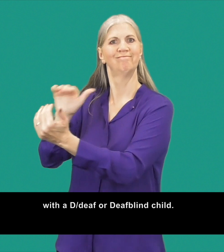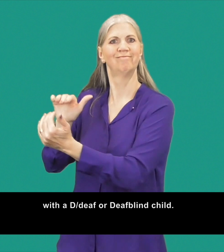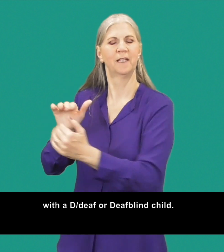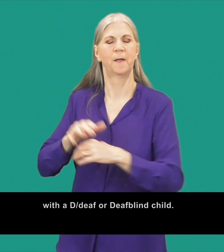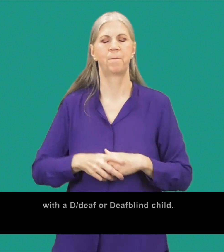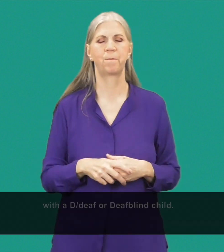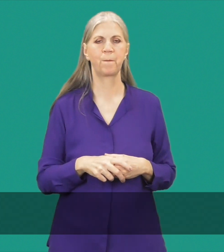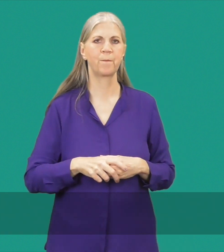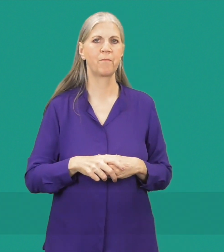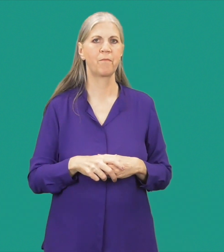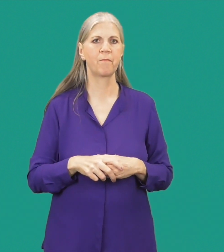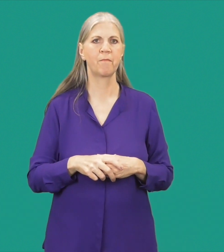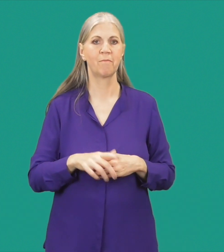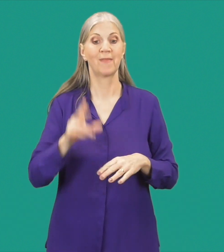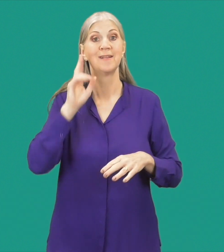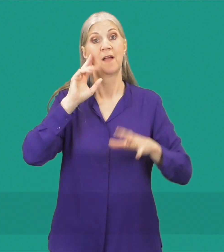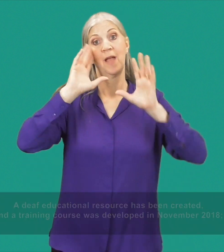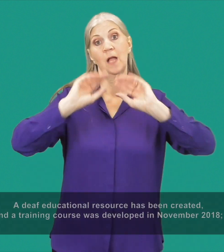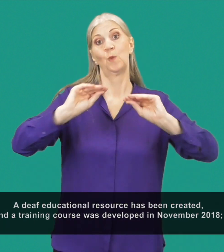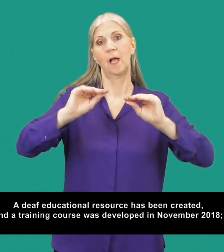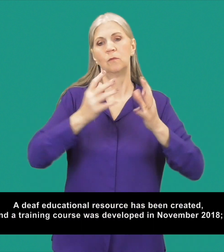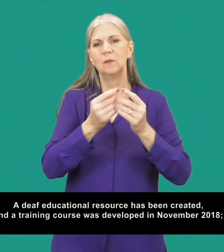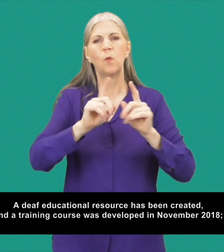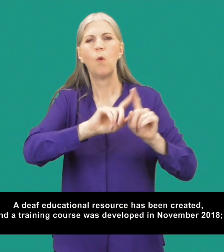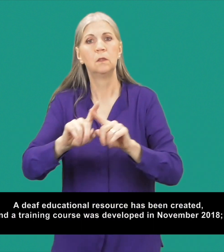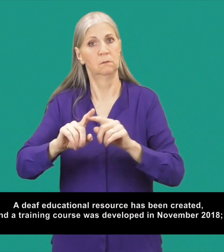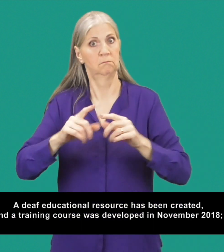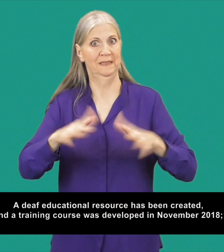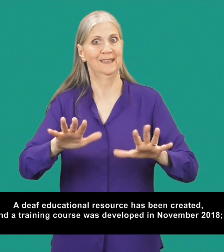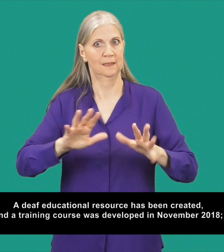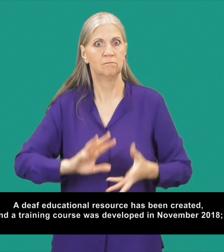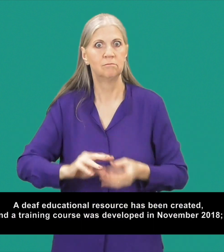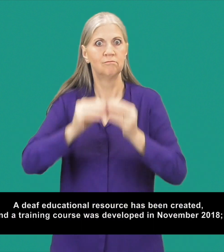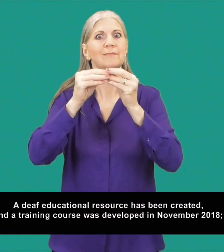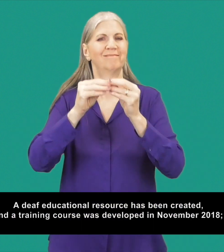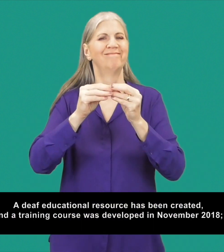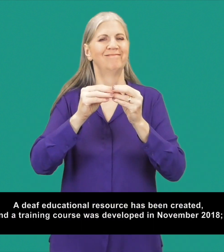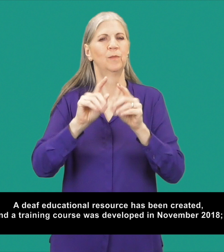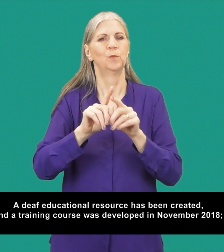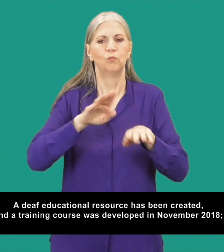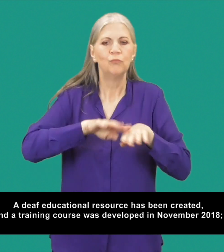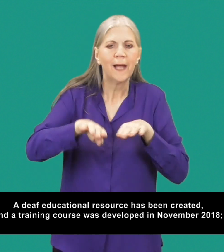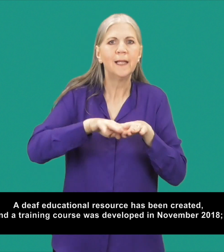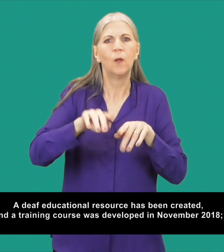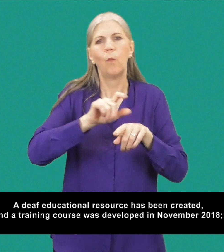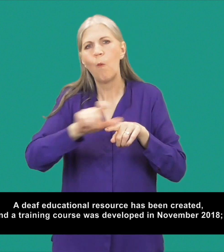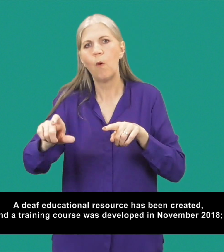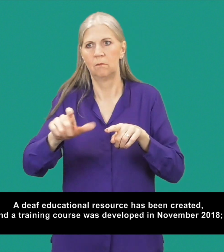A deaf educational resource has been created, and a training course was developed in November